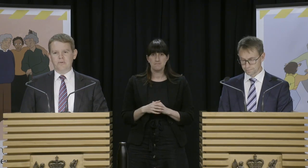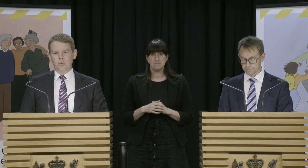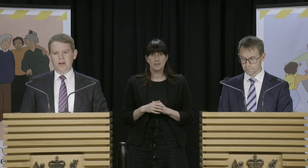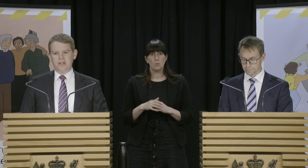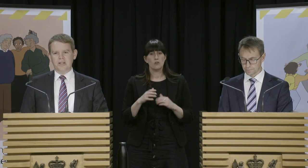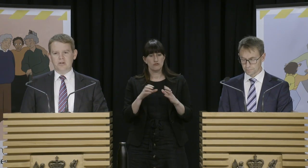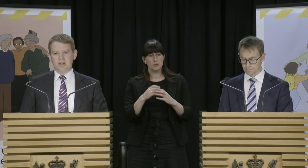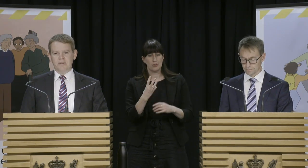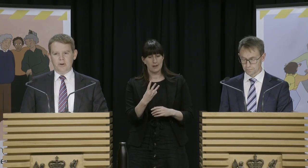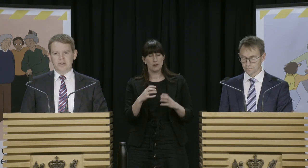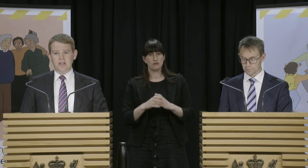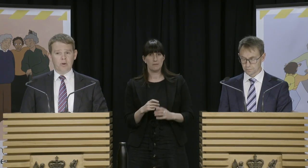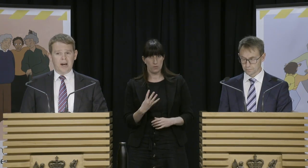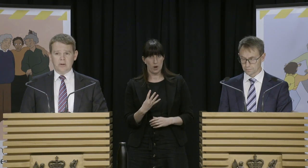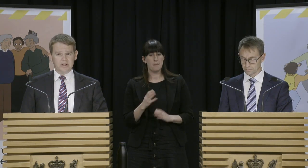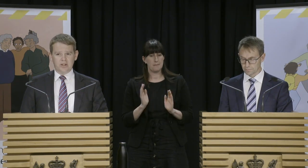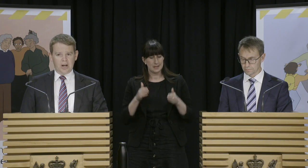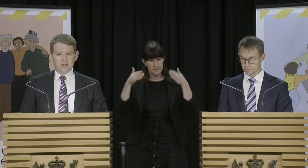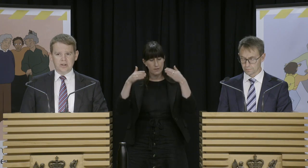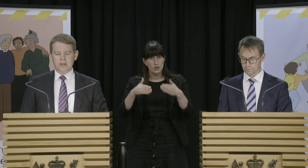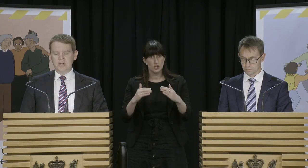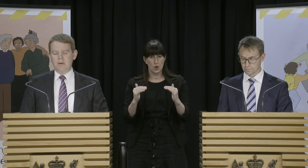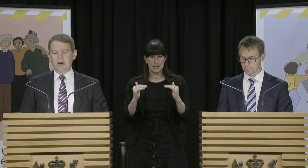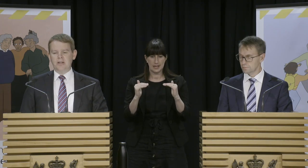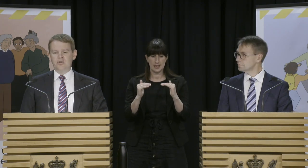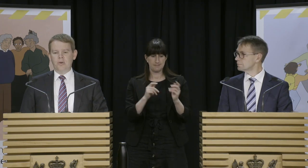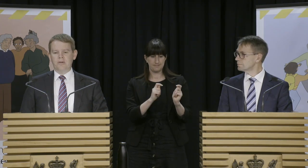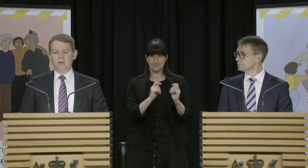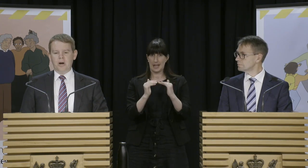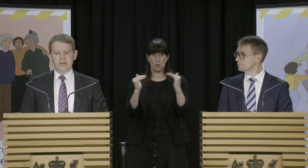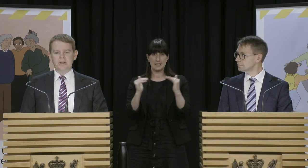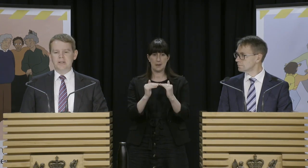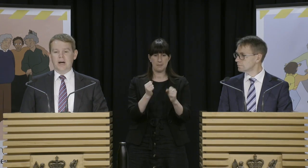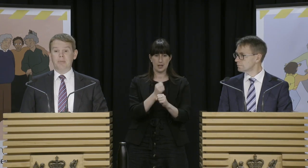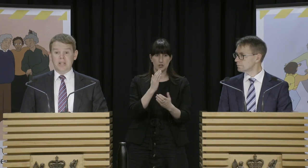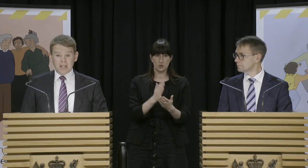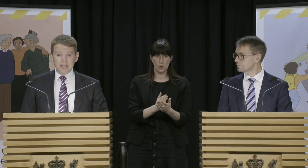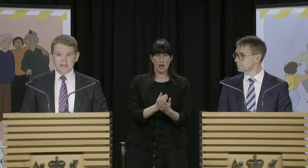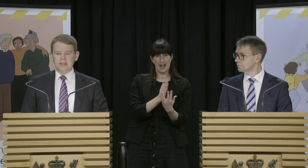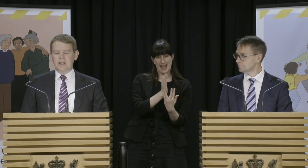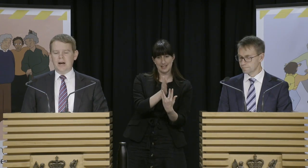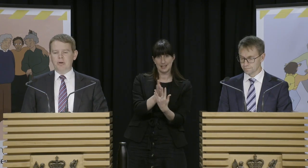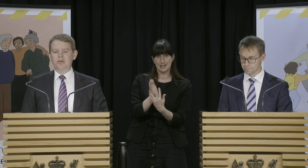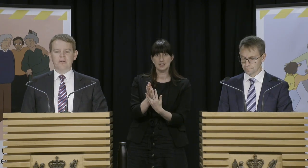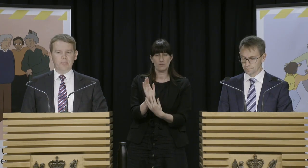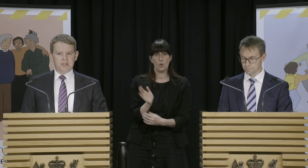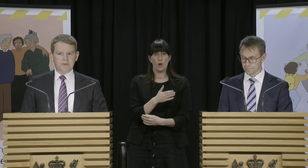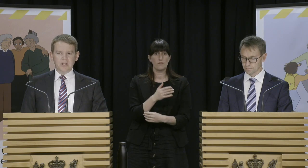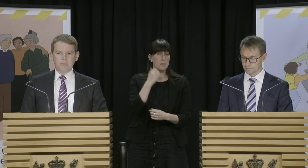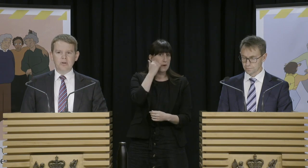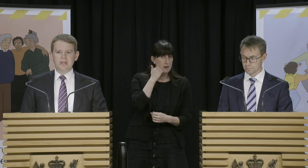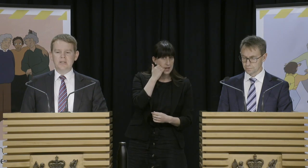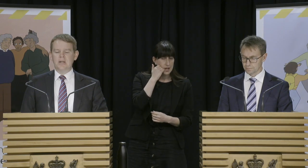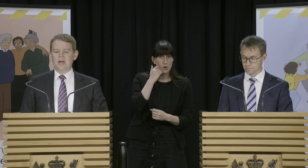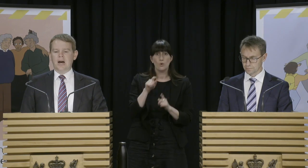Groups 3 and 4, we're going to need to really focus there on our equity challenges, making sure that for Māori particularly, but also for